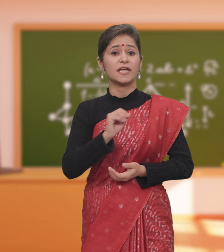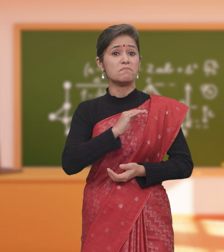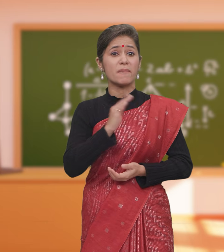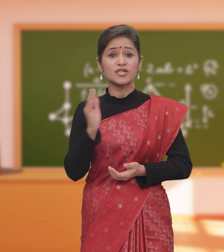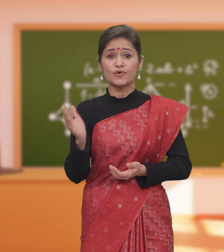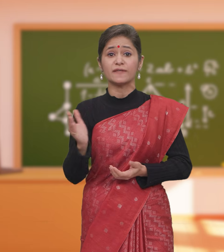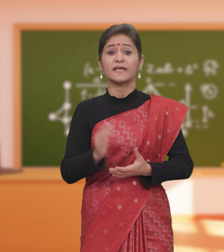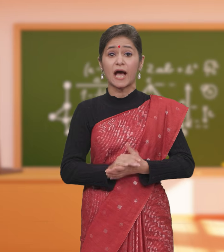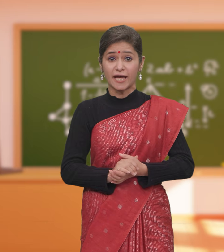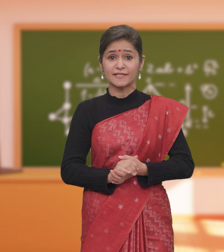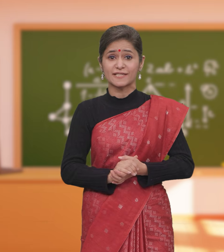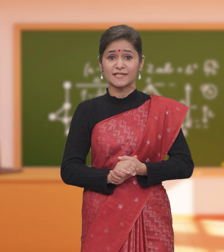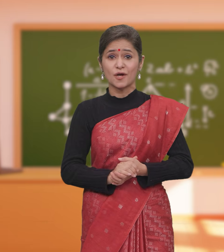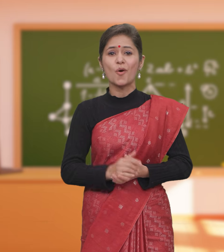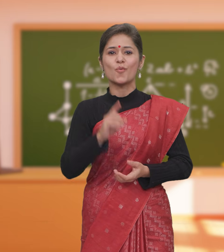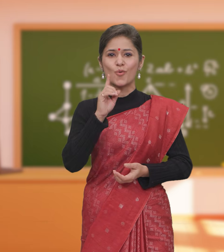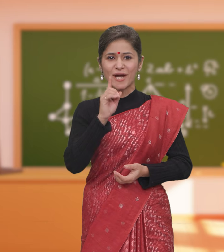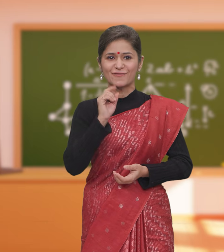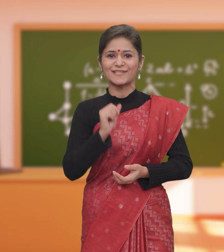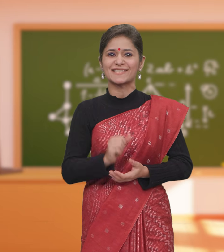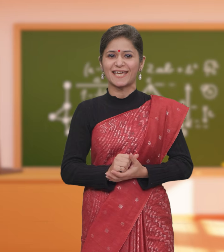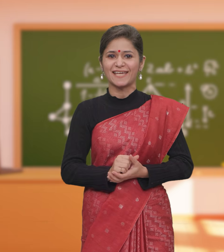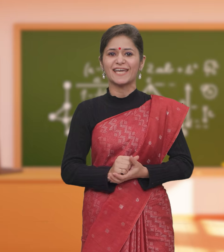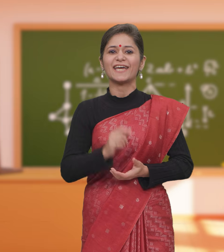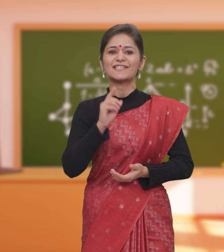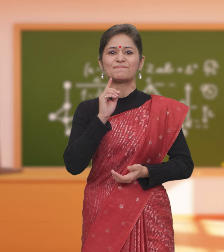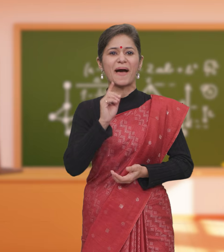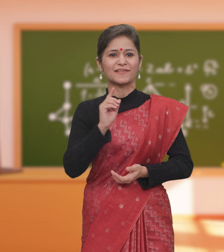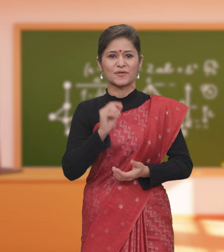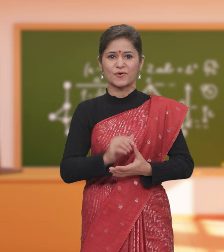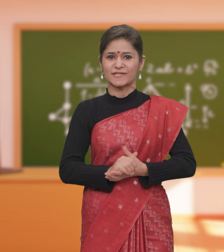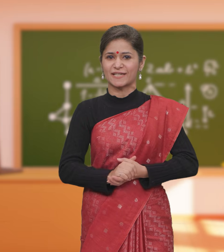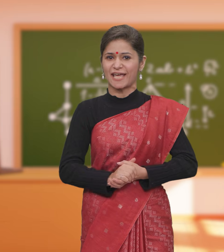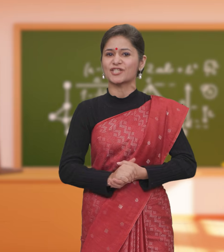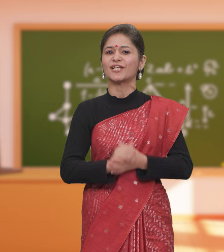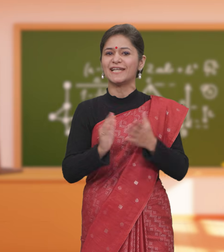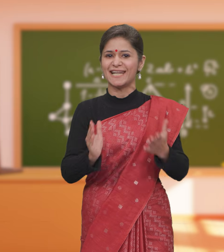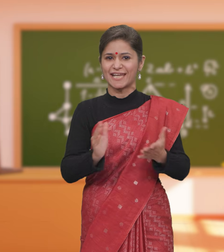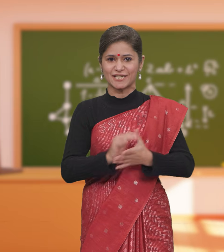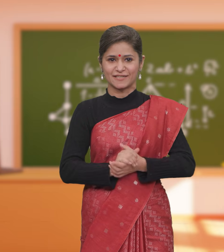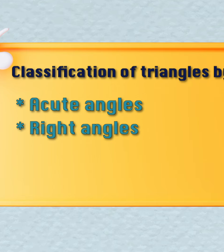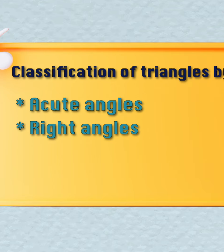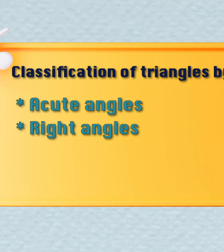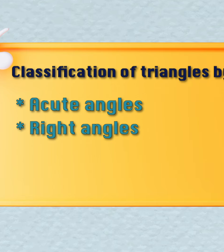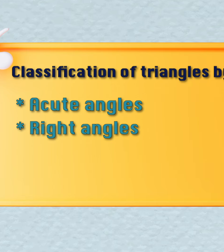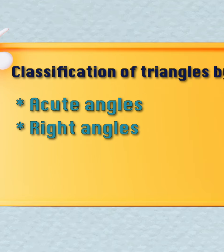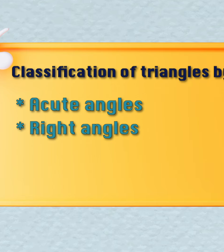in measuring the heights. We will see its Pythagoras connection later. Then comes